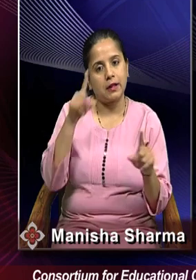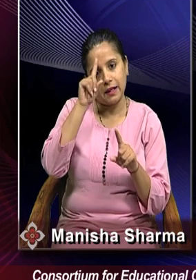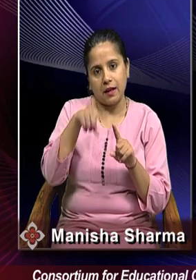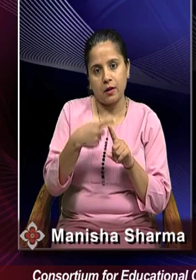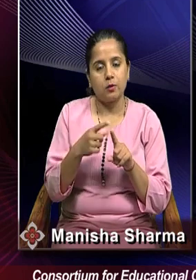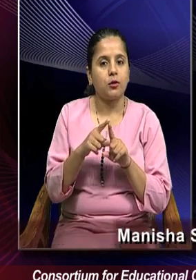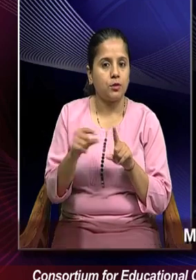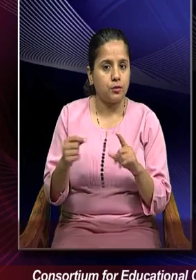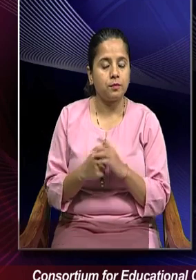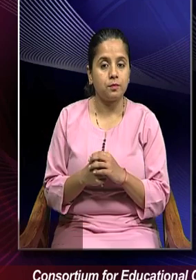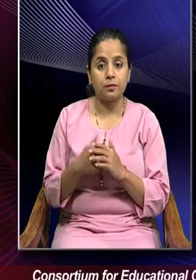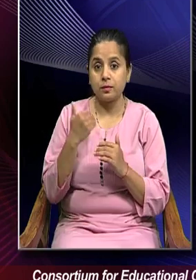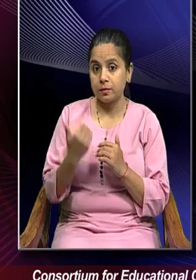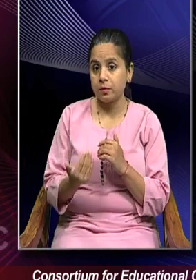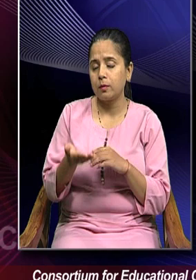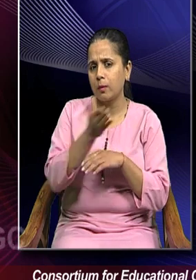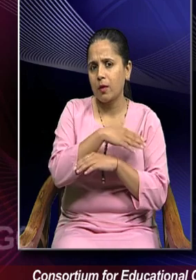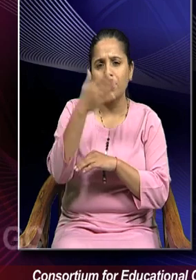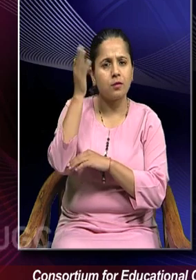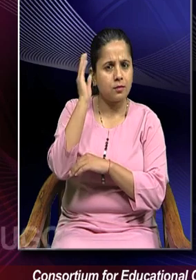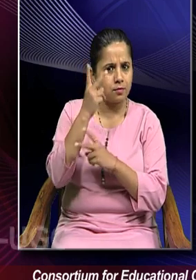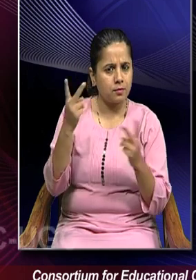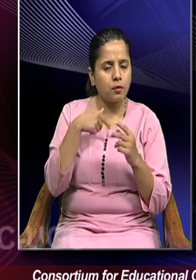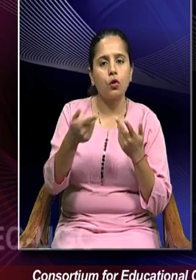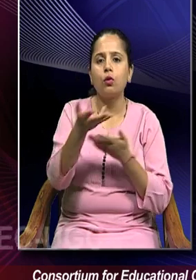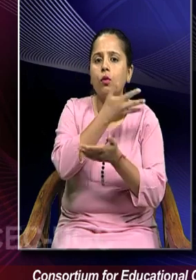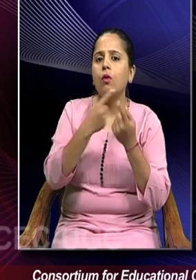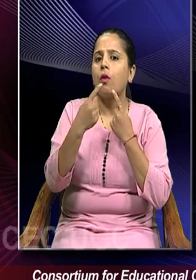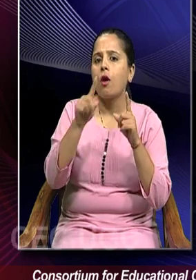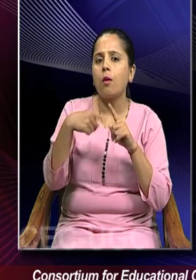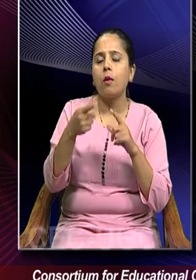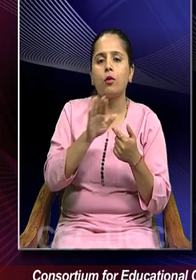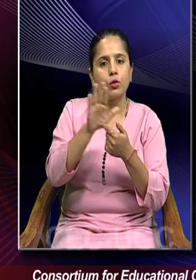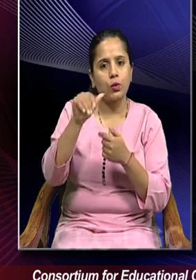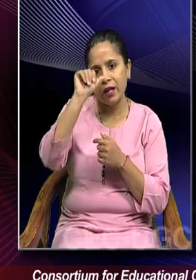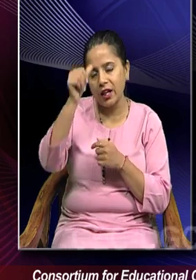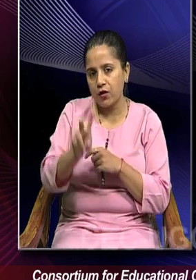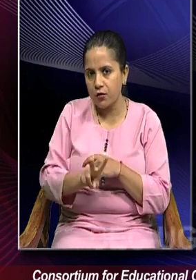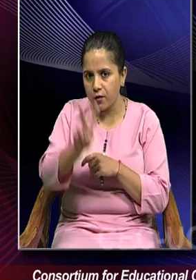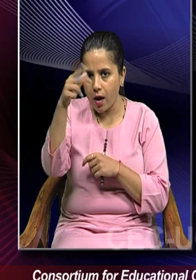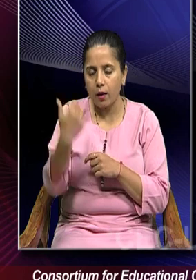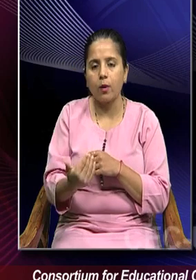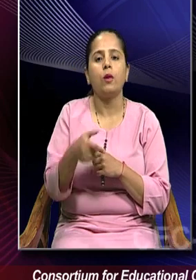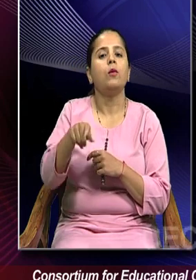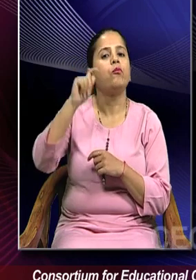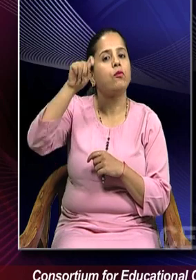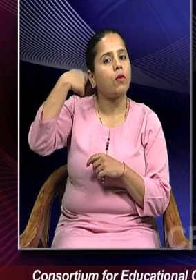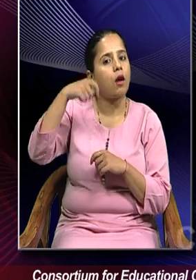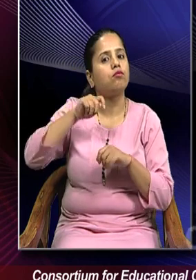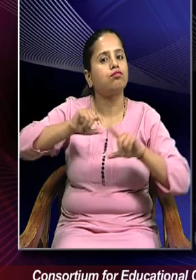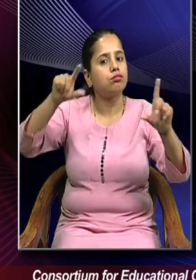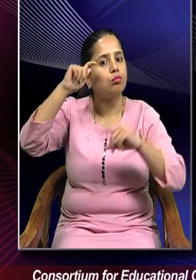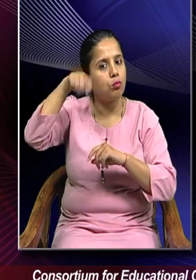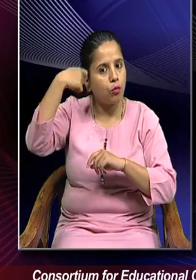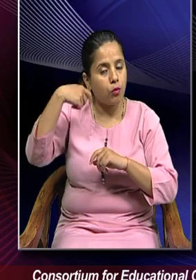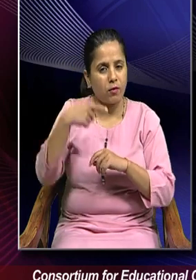expert. And in the earlier lecture in which we talked about the portrayal of Indian values in Hindi cinema, we talked about